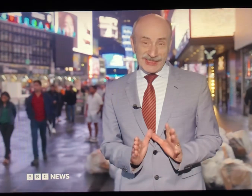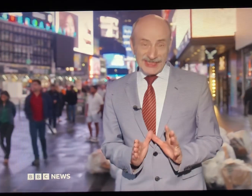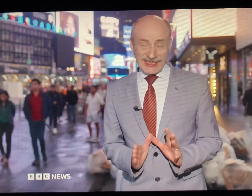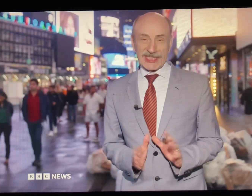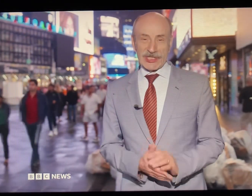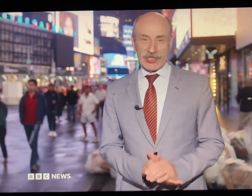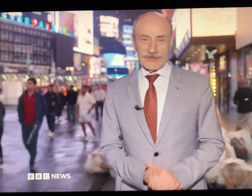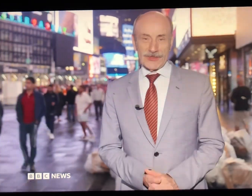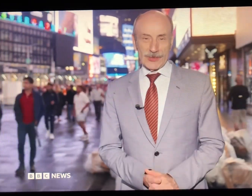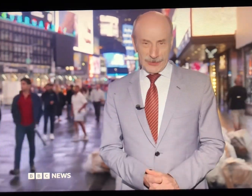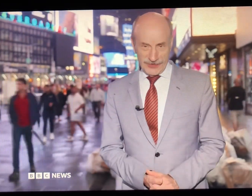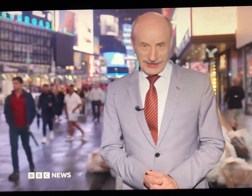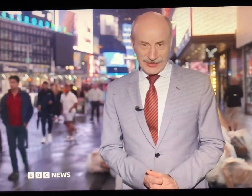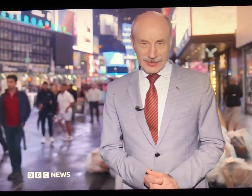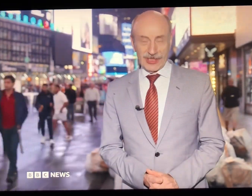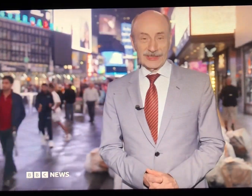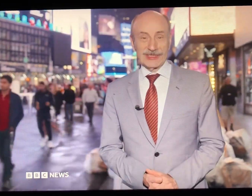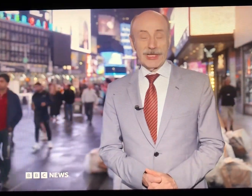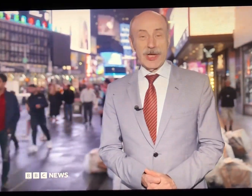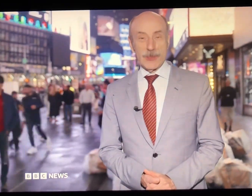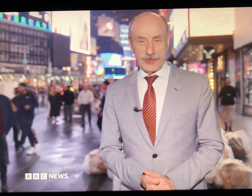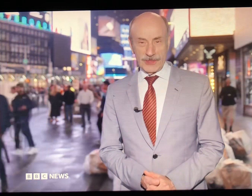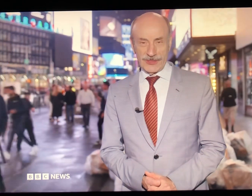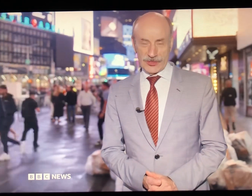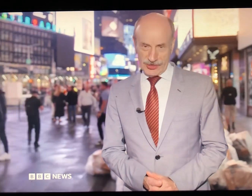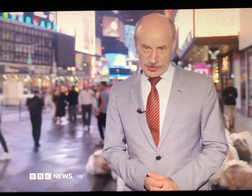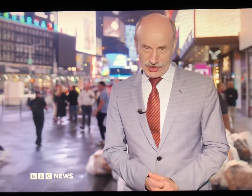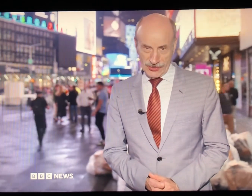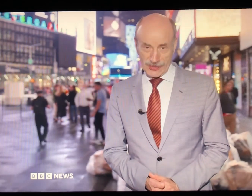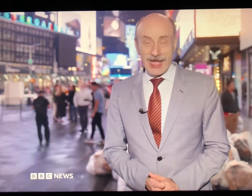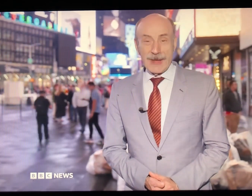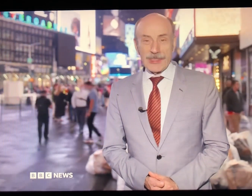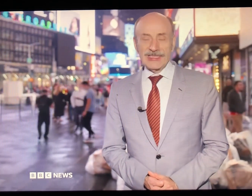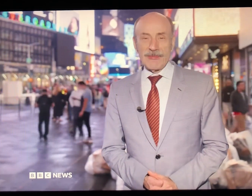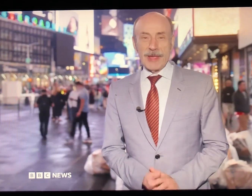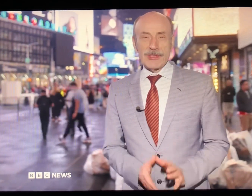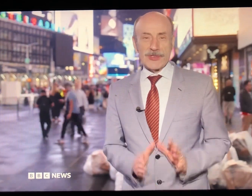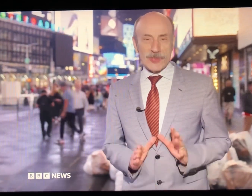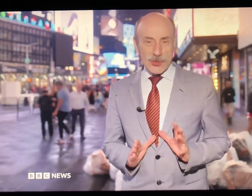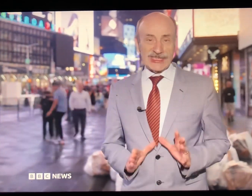This edition of Talking Movies to a close. We hope you've enjoyed the show. Please remember you can always